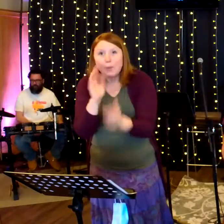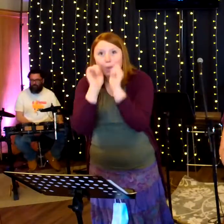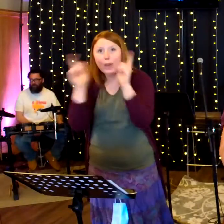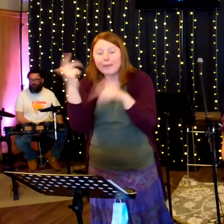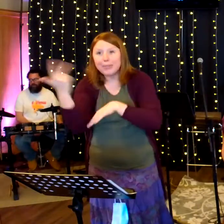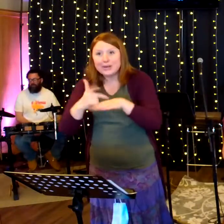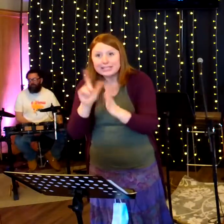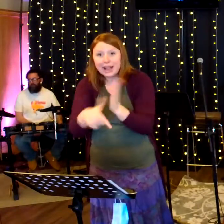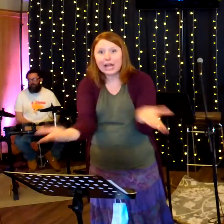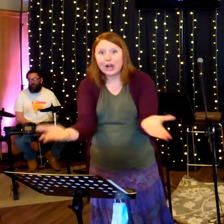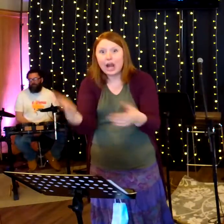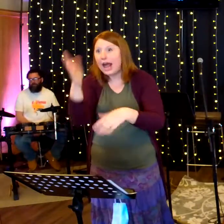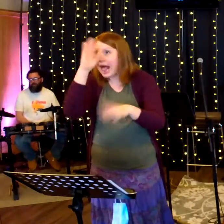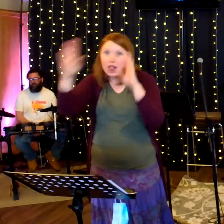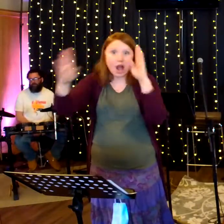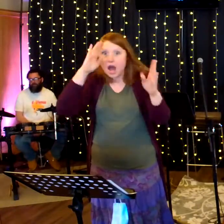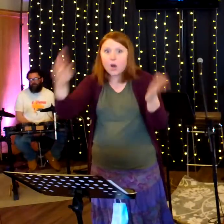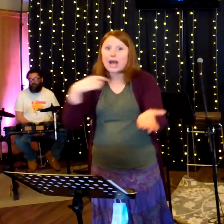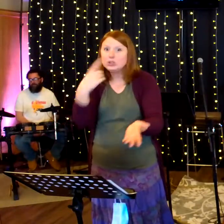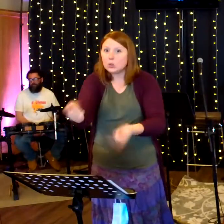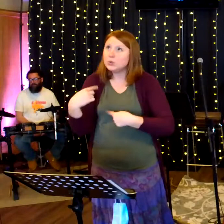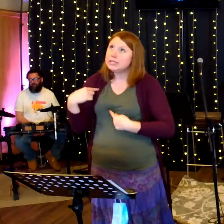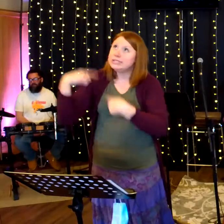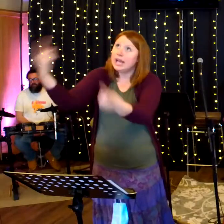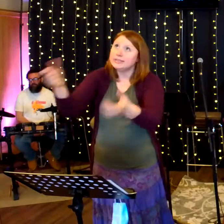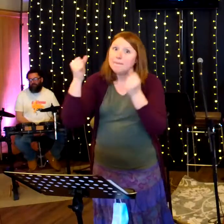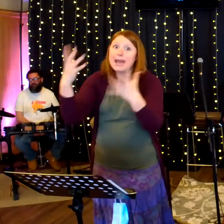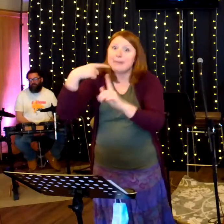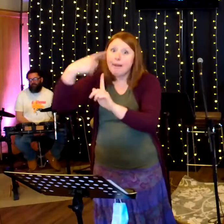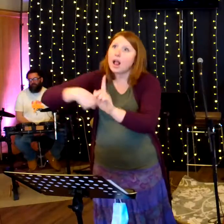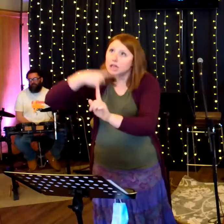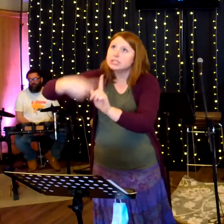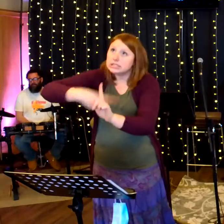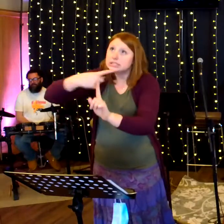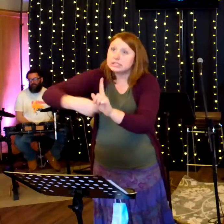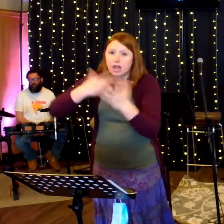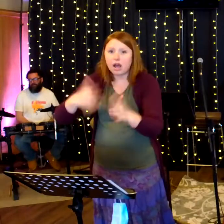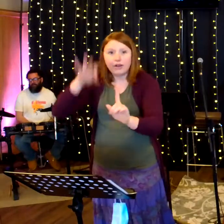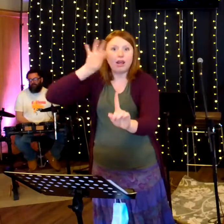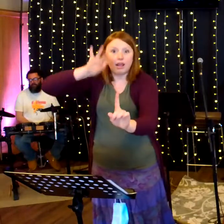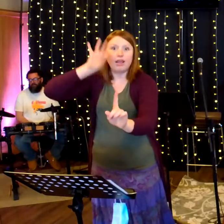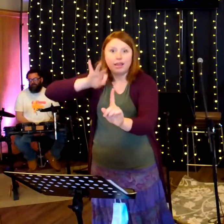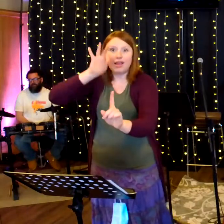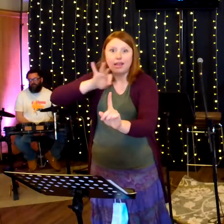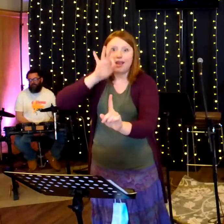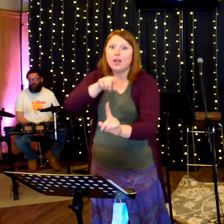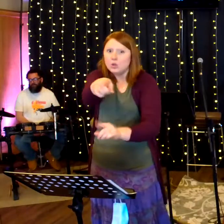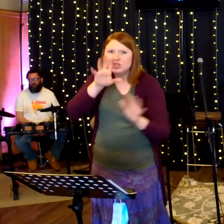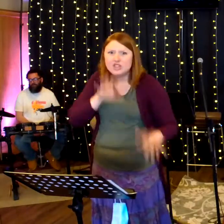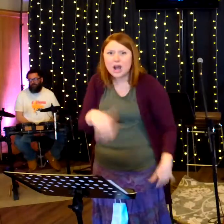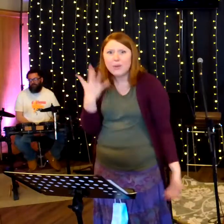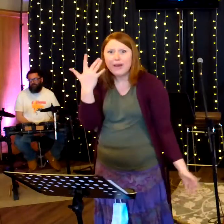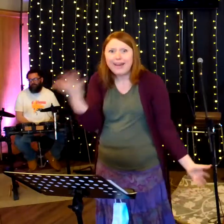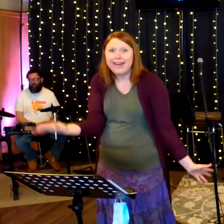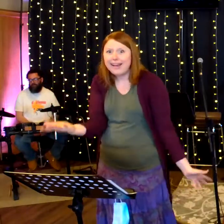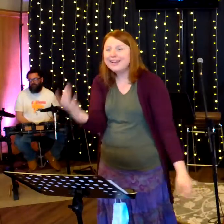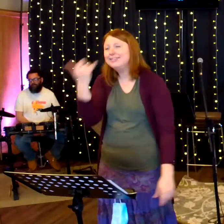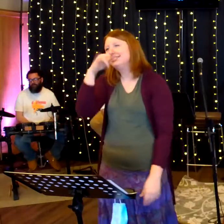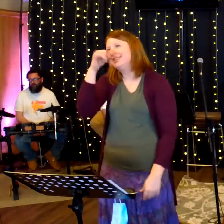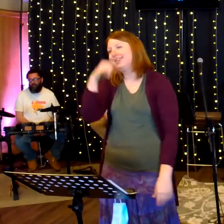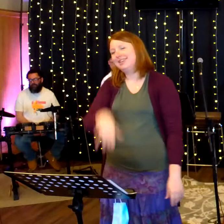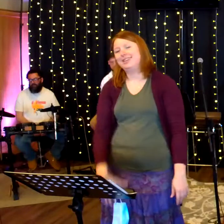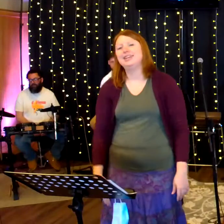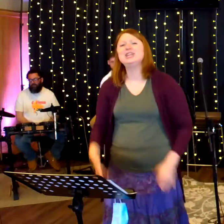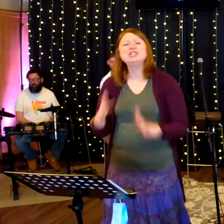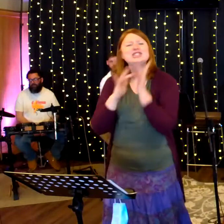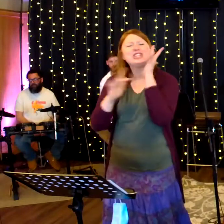telling you about. From the very beginning, he knew. He knew what he had to do. He knew